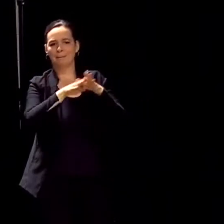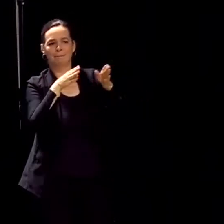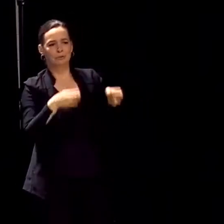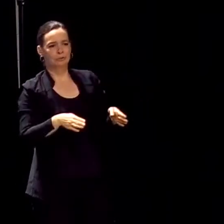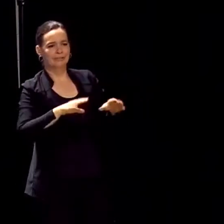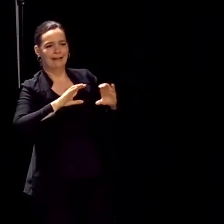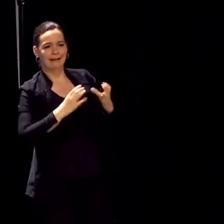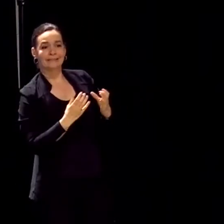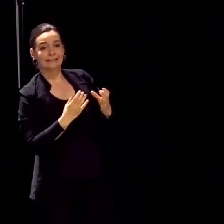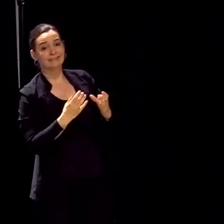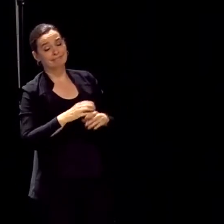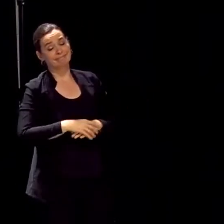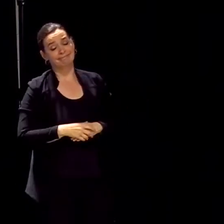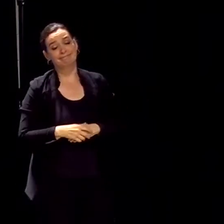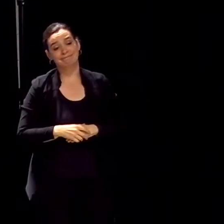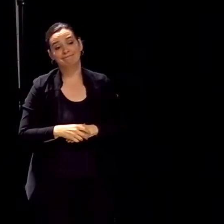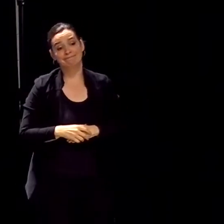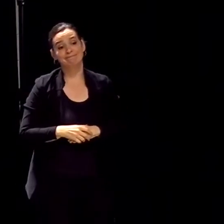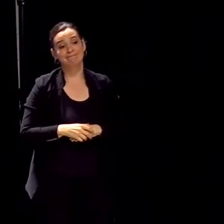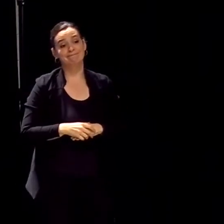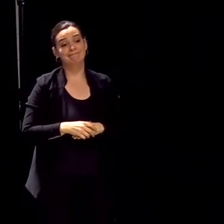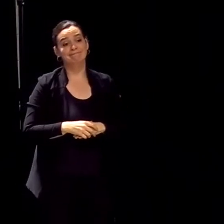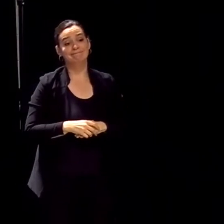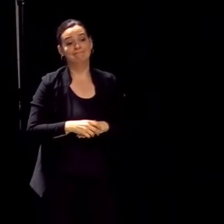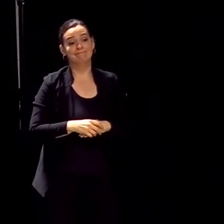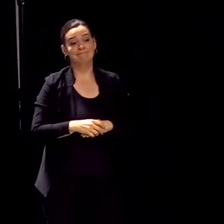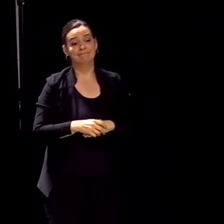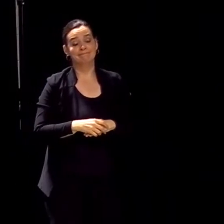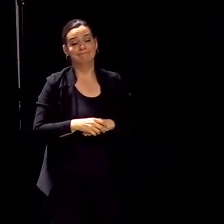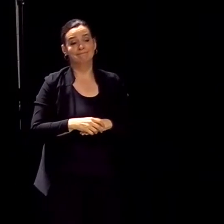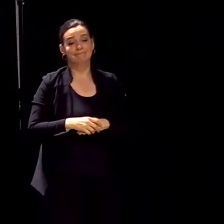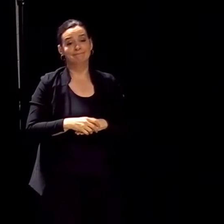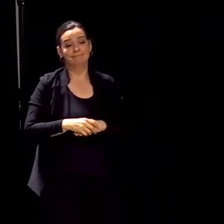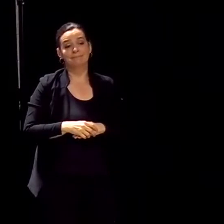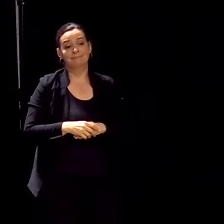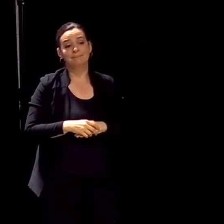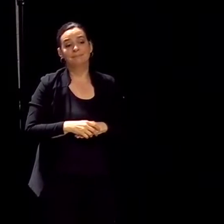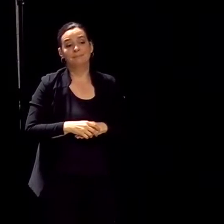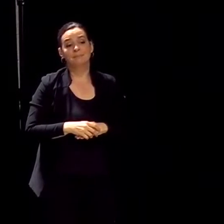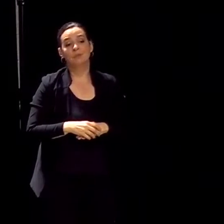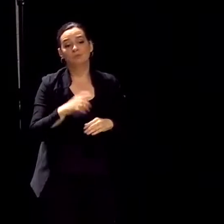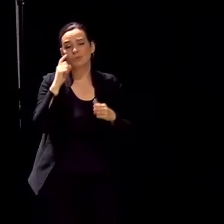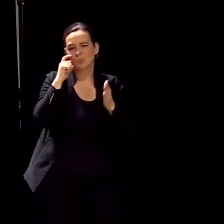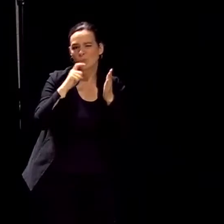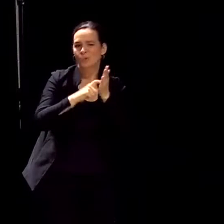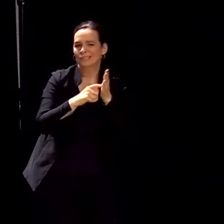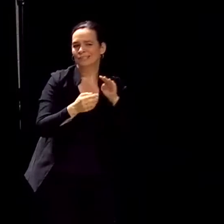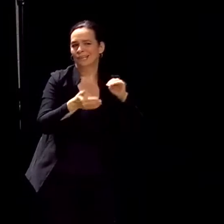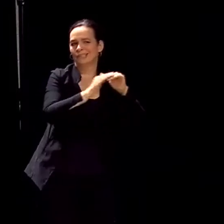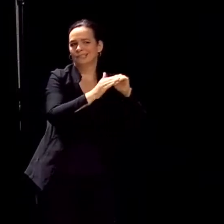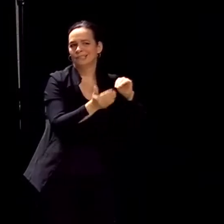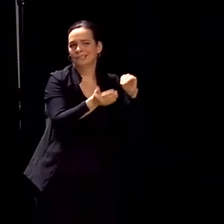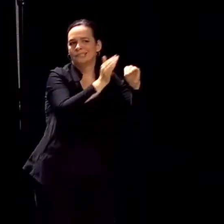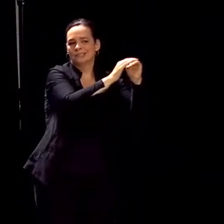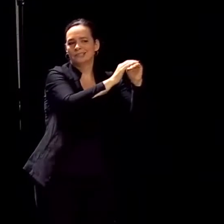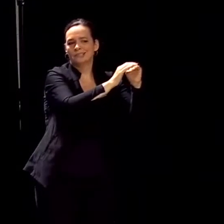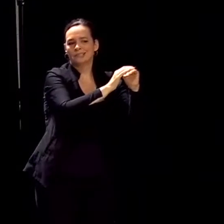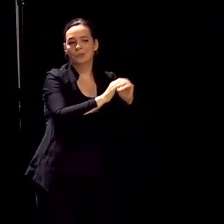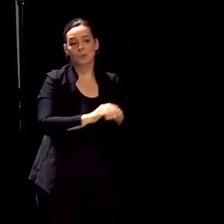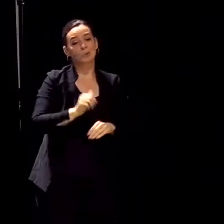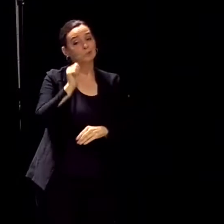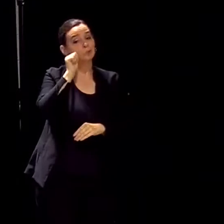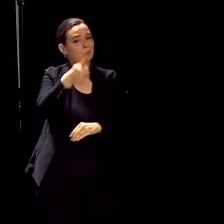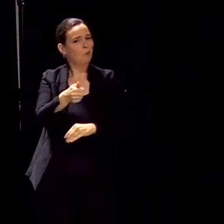our data. Today we had a little bit of a bigger chunk of regular cases from SU, tomorrow as well, and we'll see what